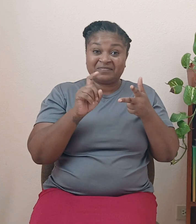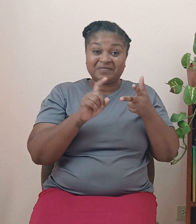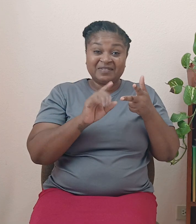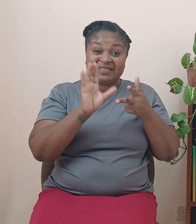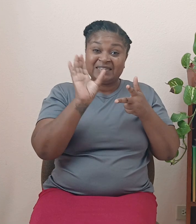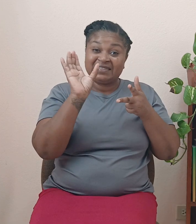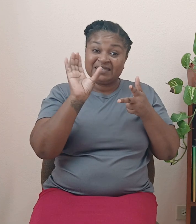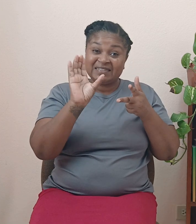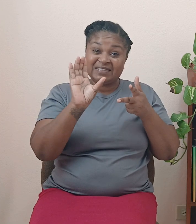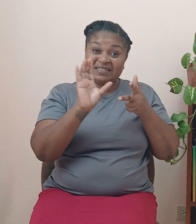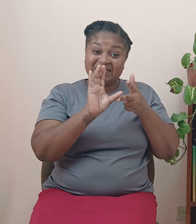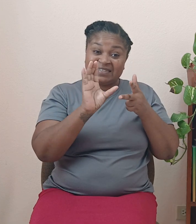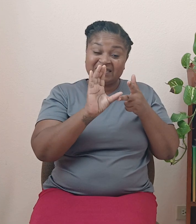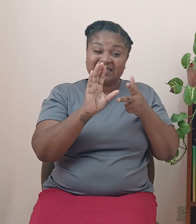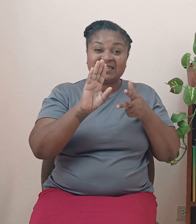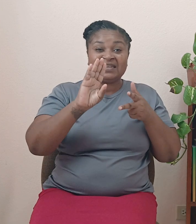C. Wheat only.